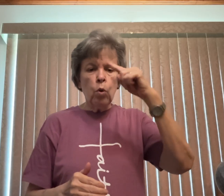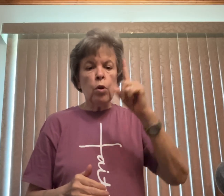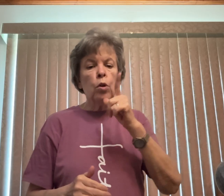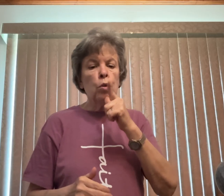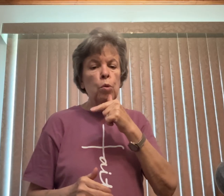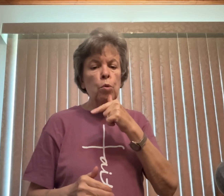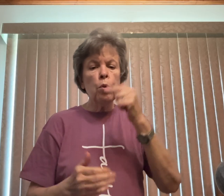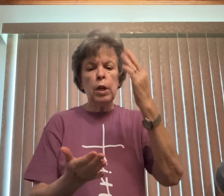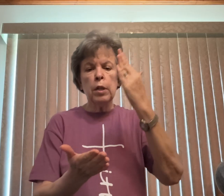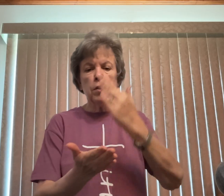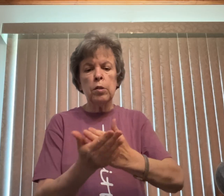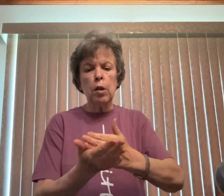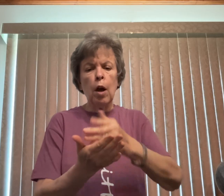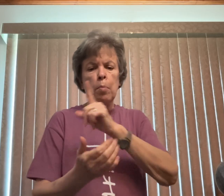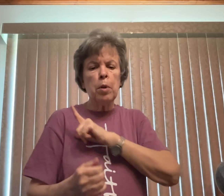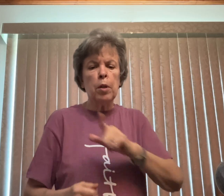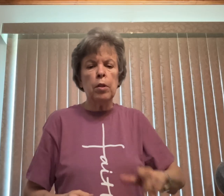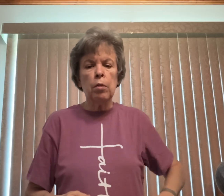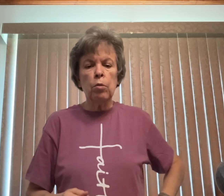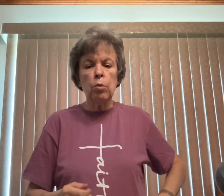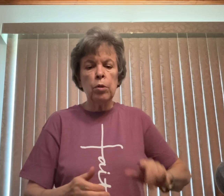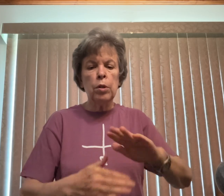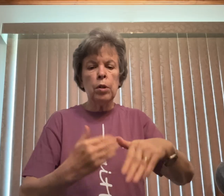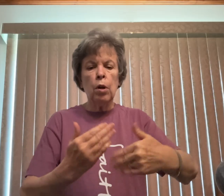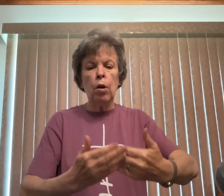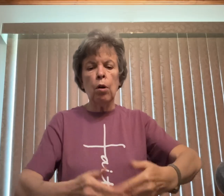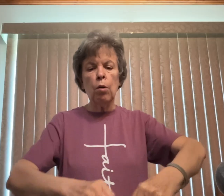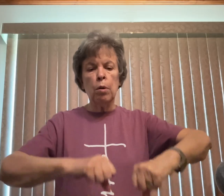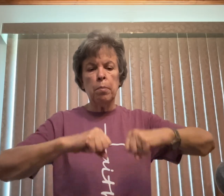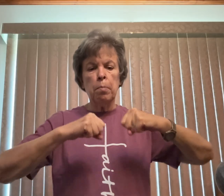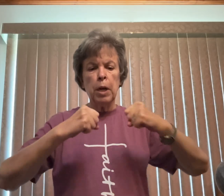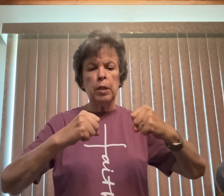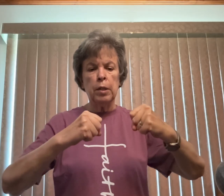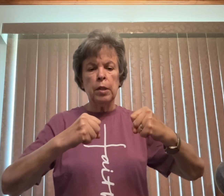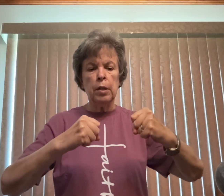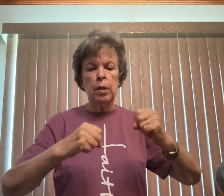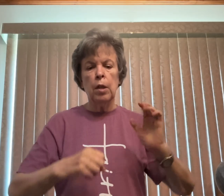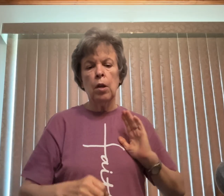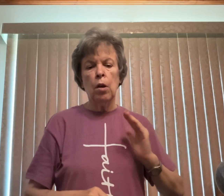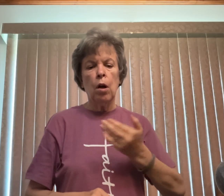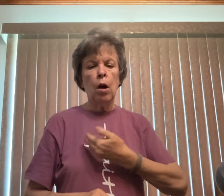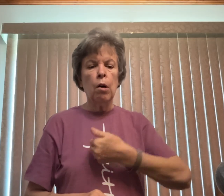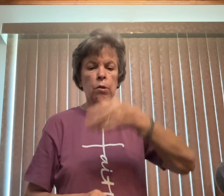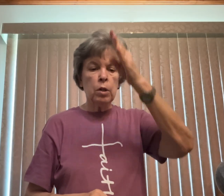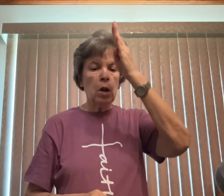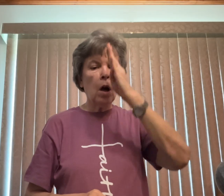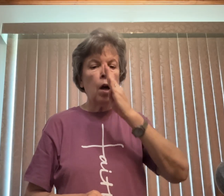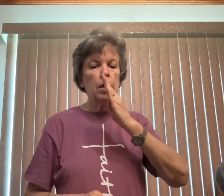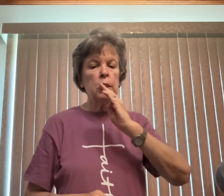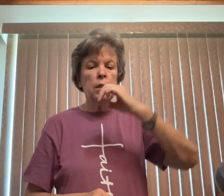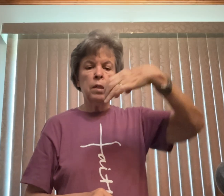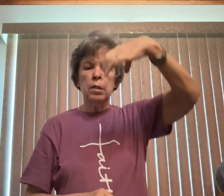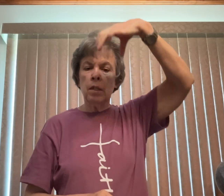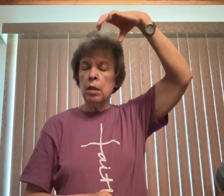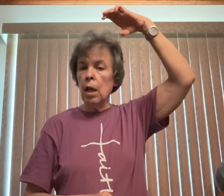For who can stop the Lord Almighty? Our God is a